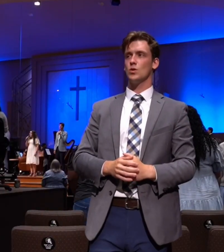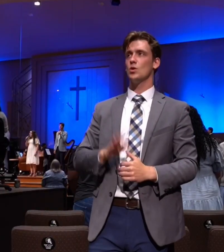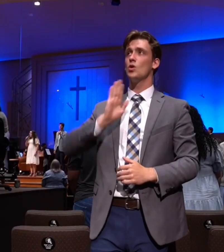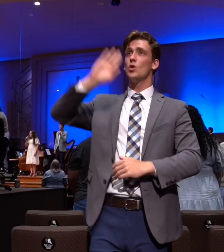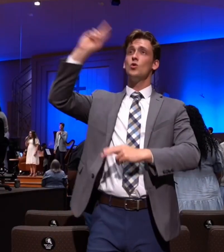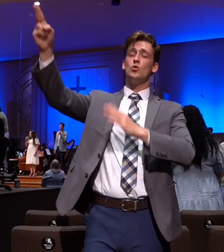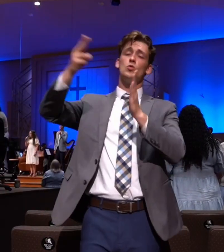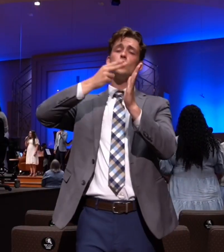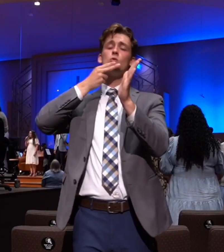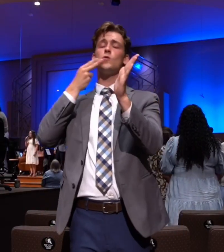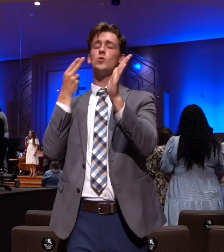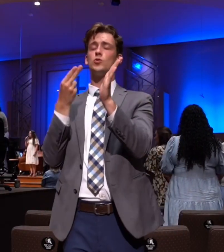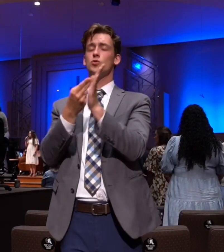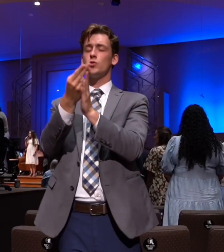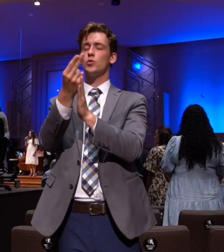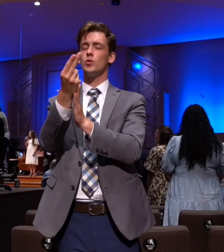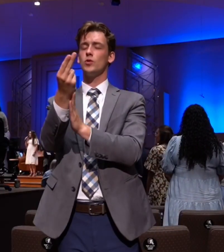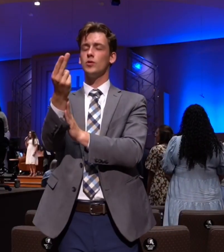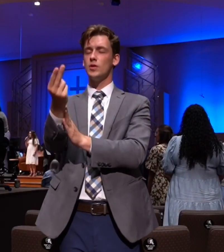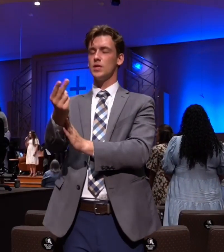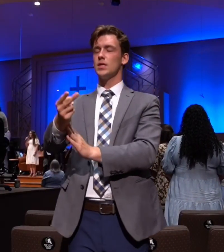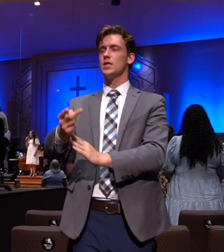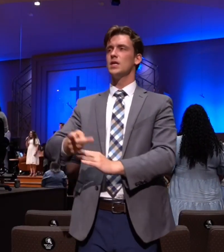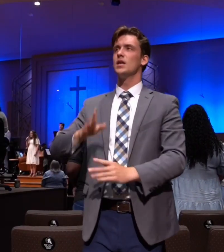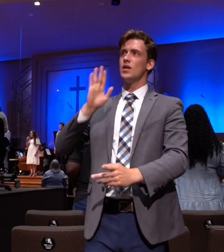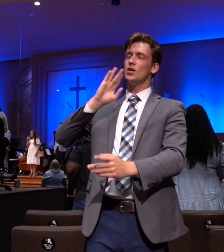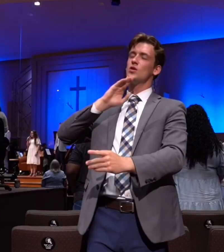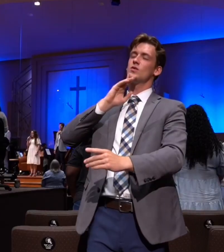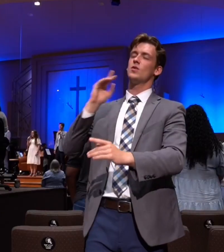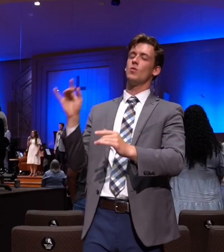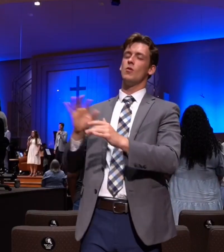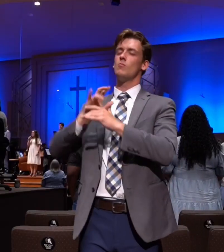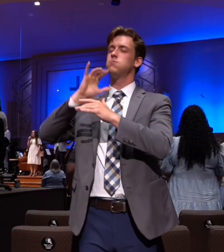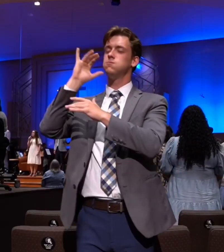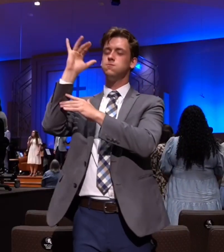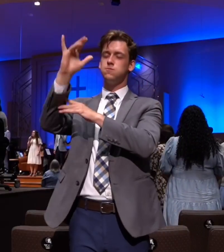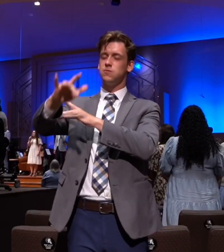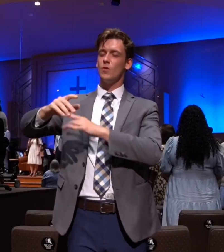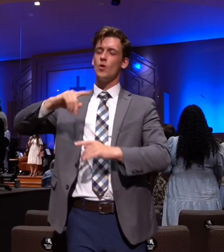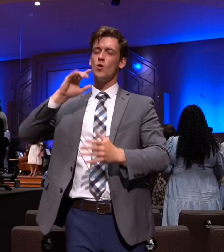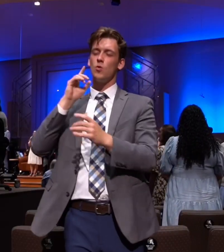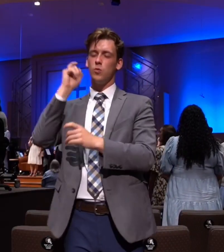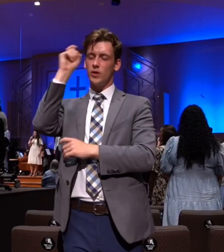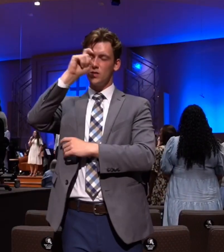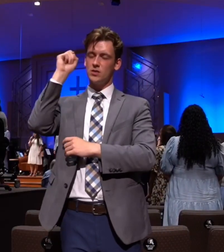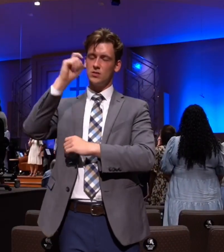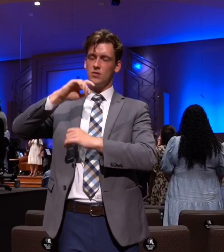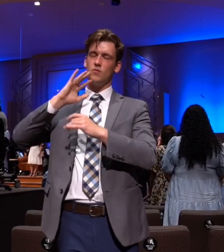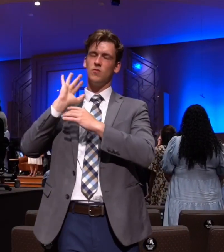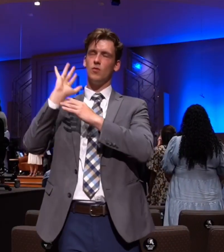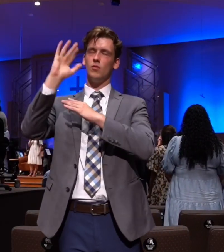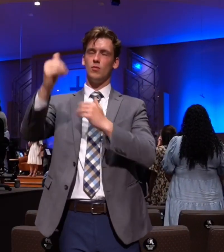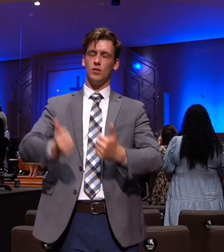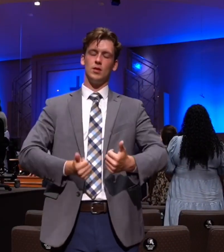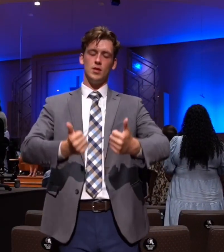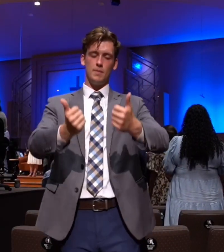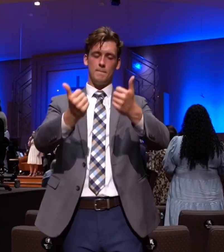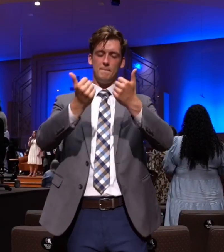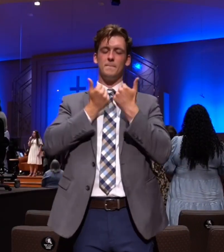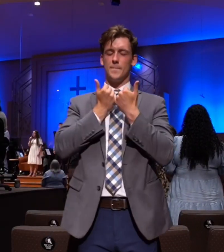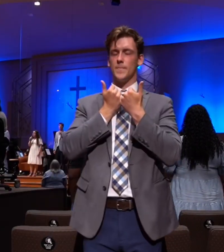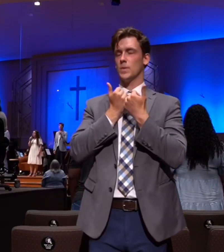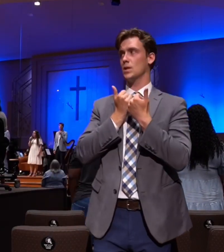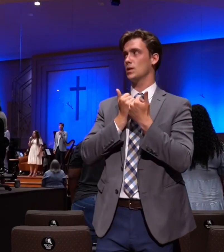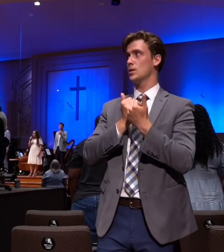truth, a fount of perfect wisdom, my highest good